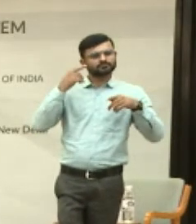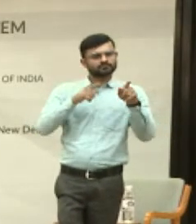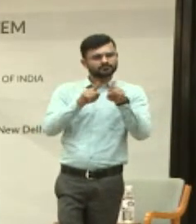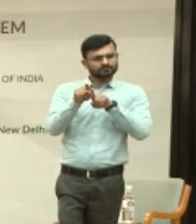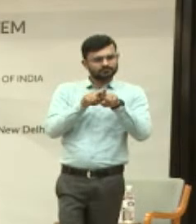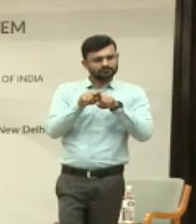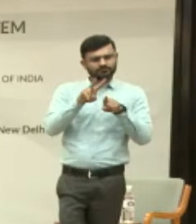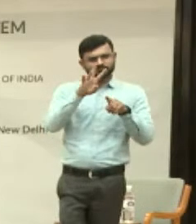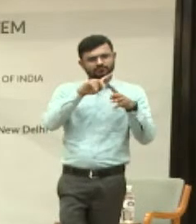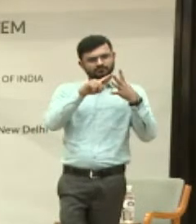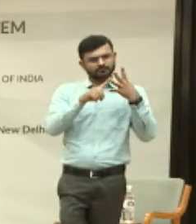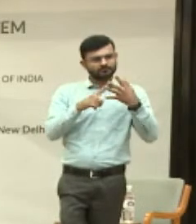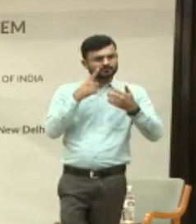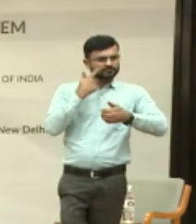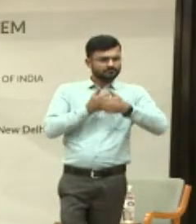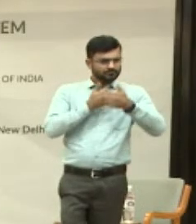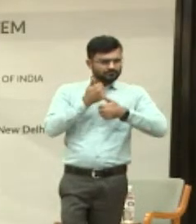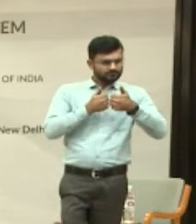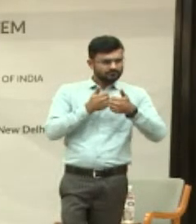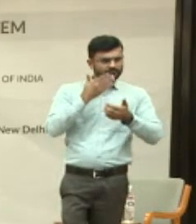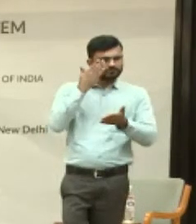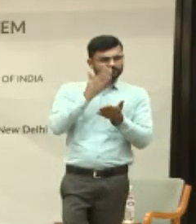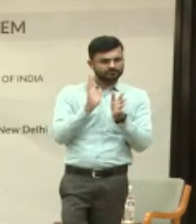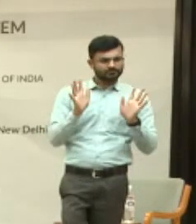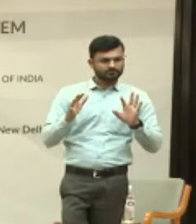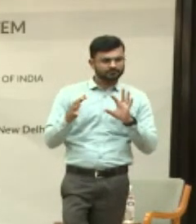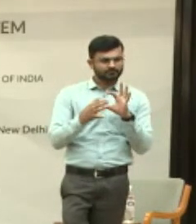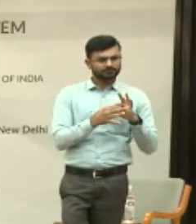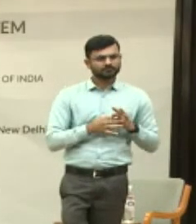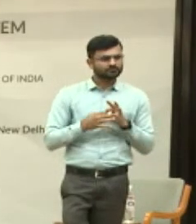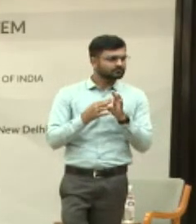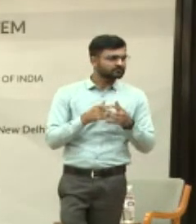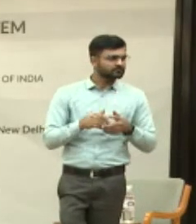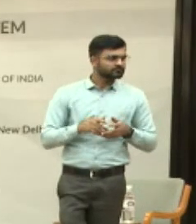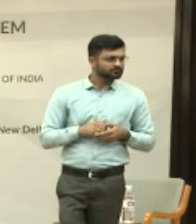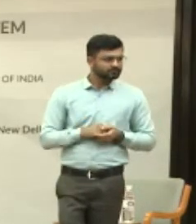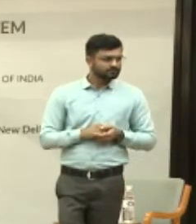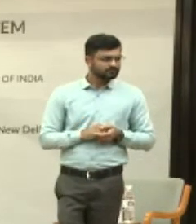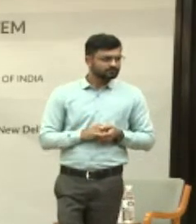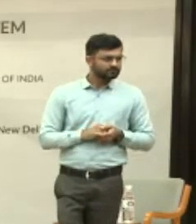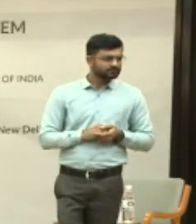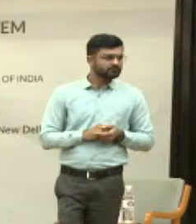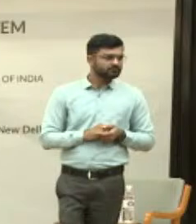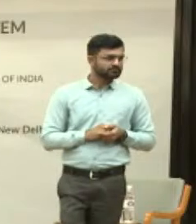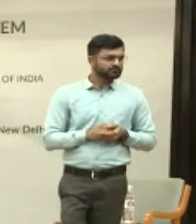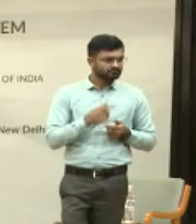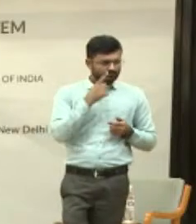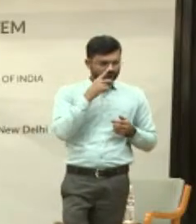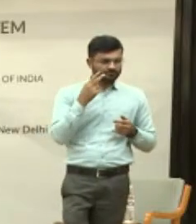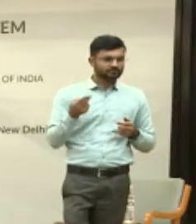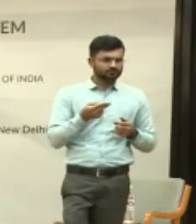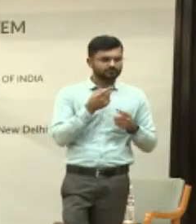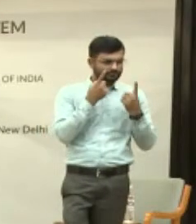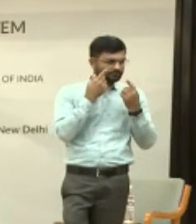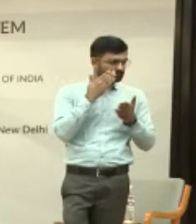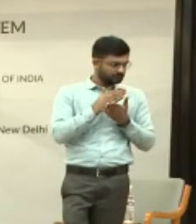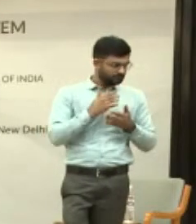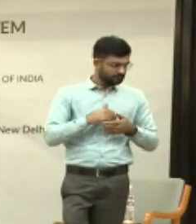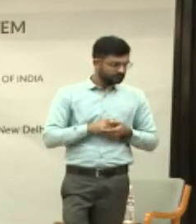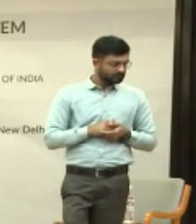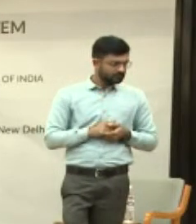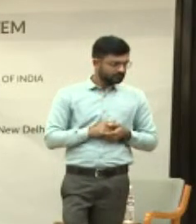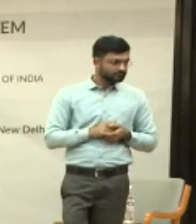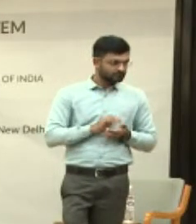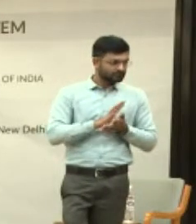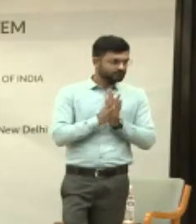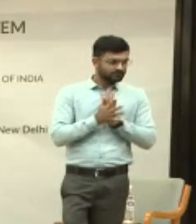of two-finger test has been banned, but still it's going on. So why these things are happening like this? Well, that,